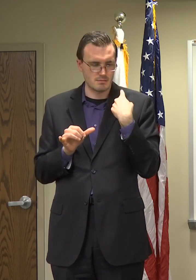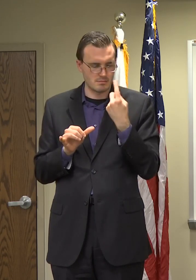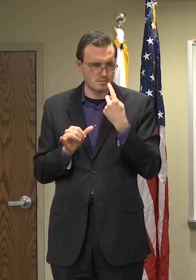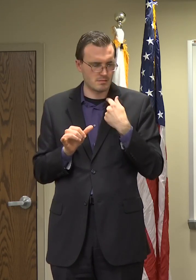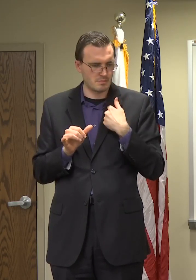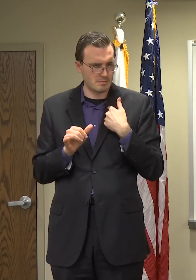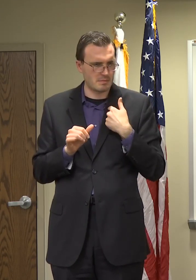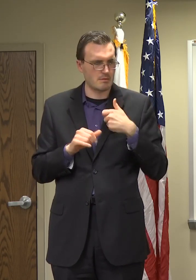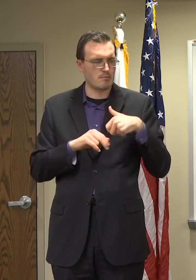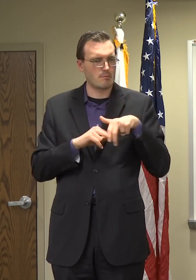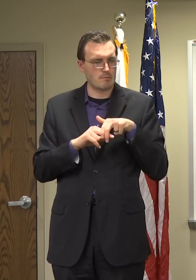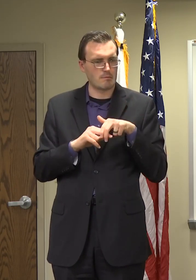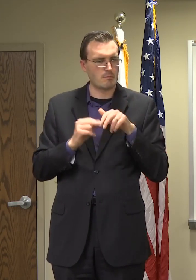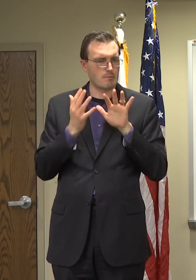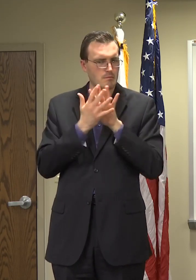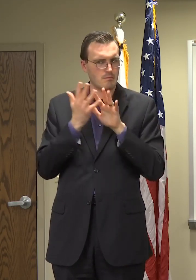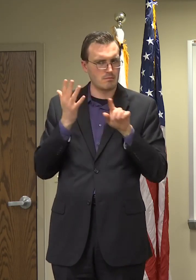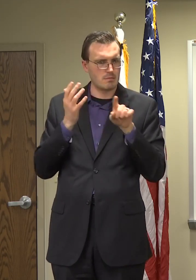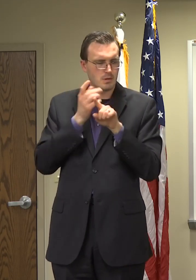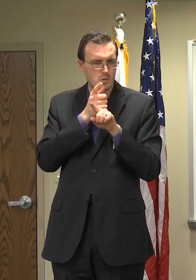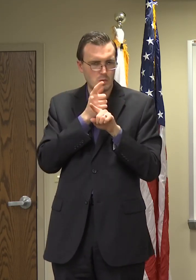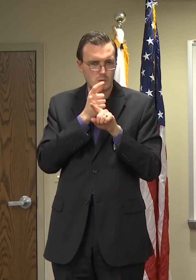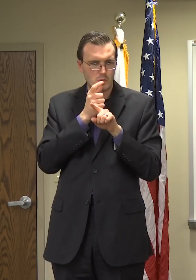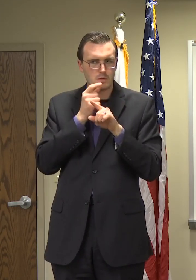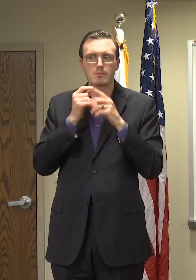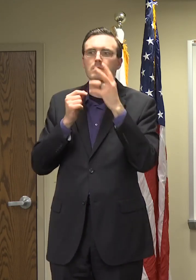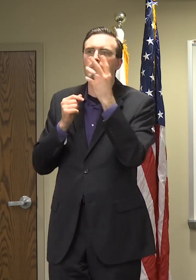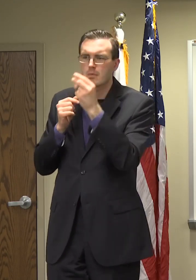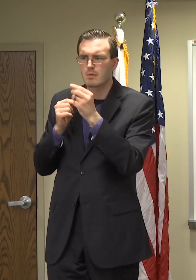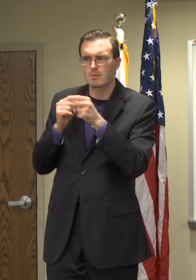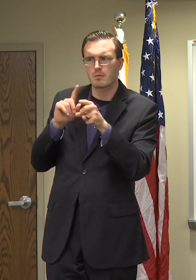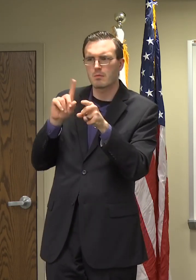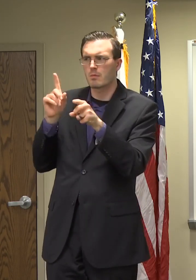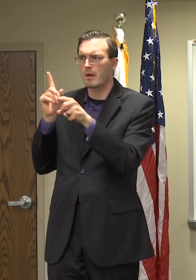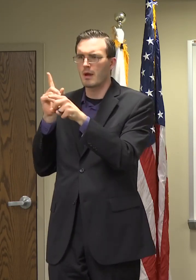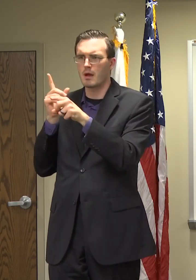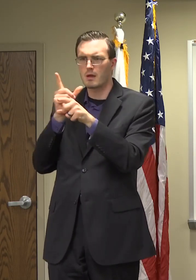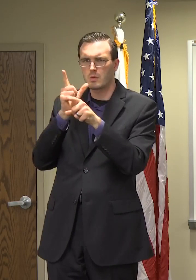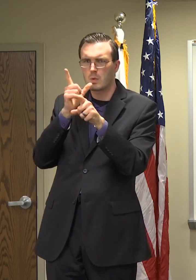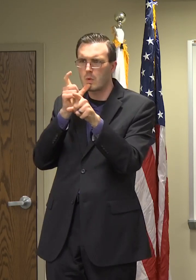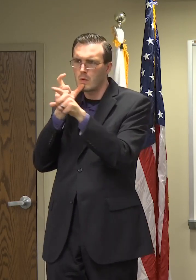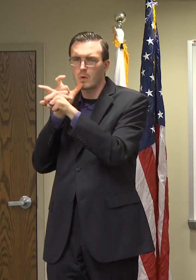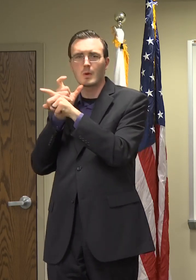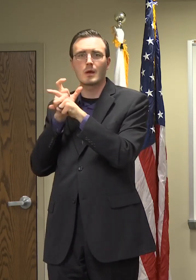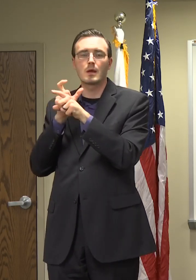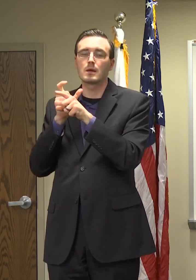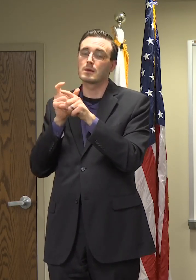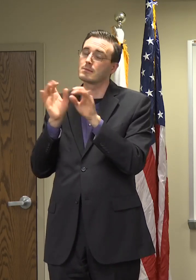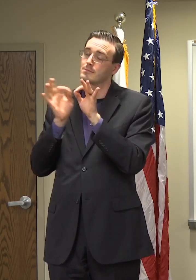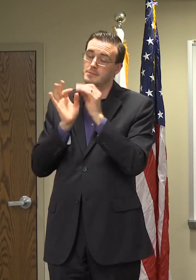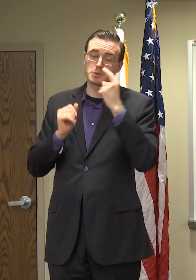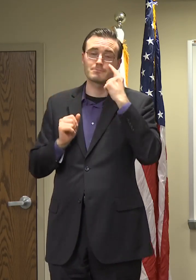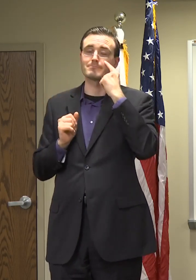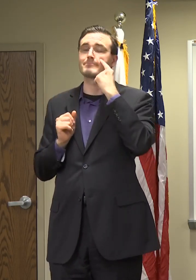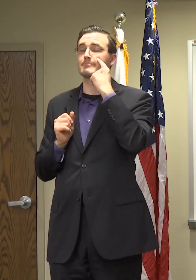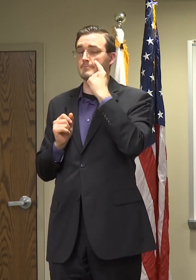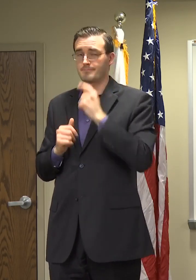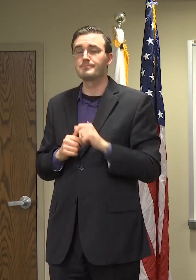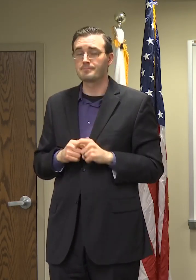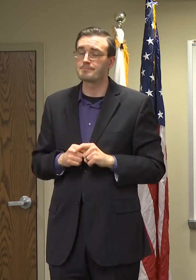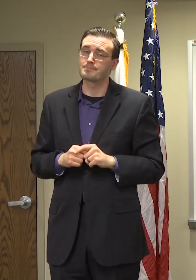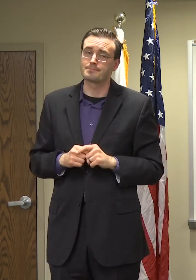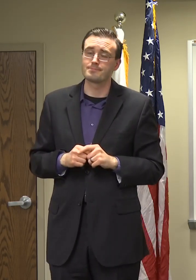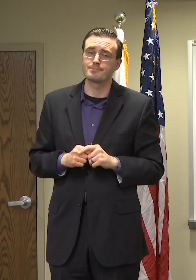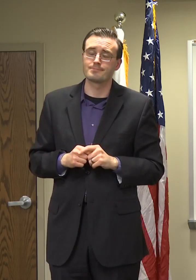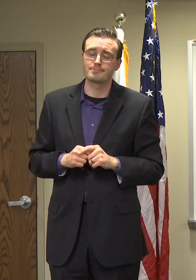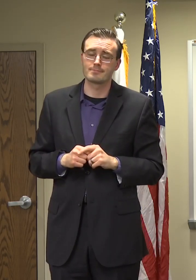think about it. We have to do things a little bit differently. Our community, including residents, businesses, services, We're all